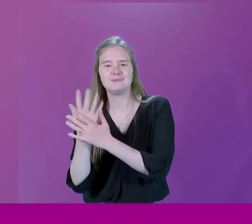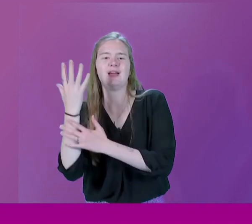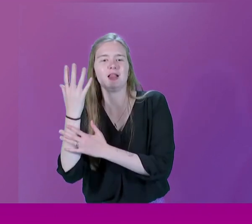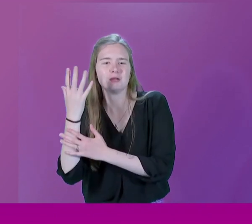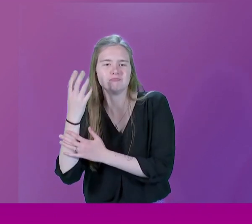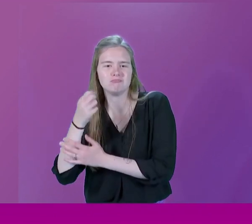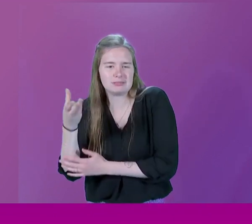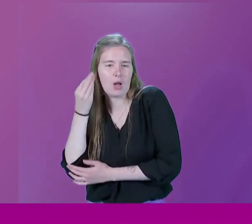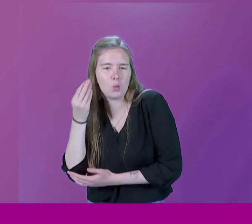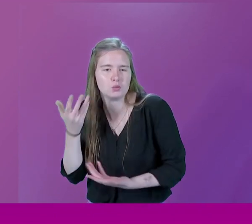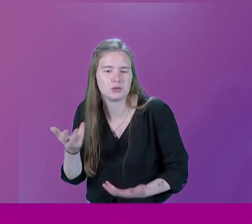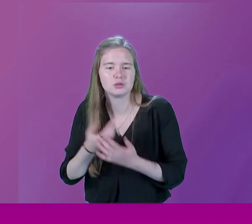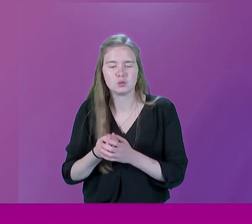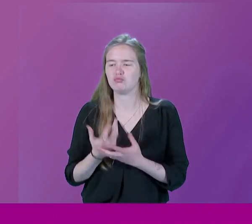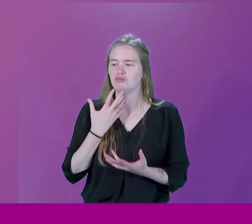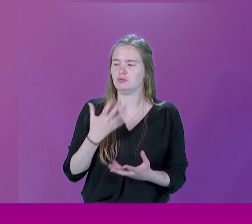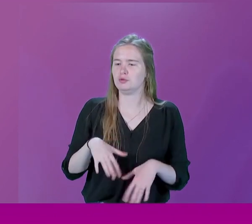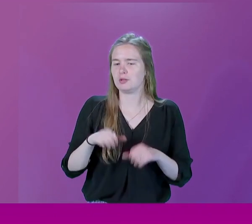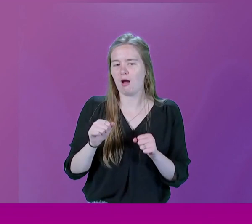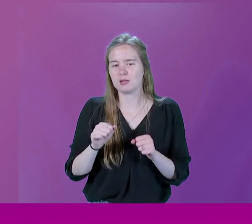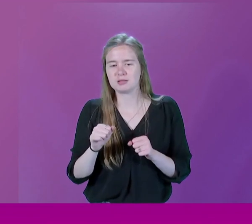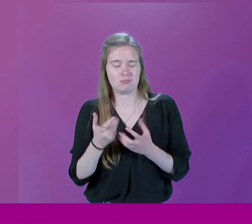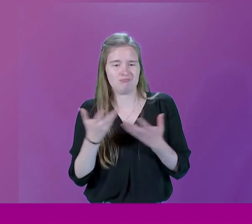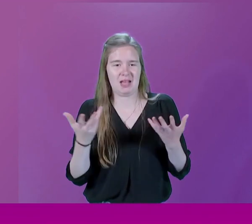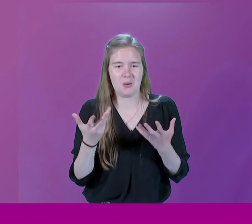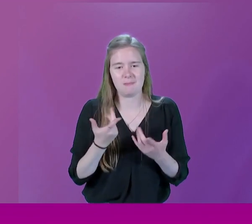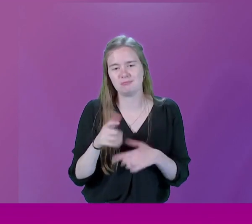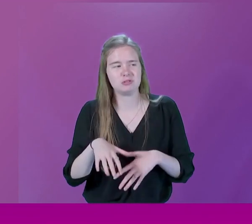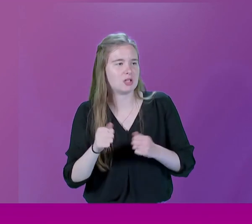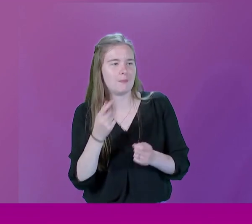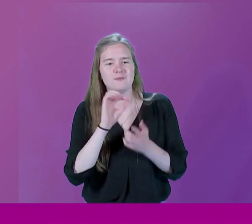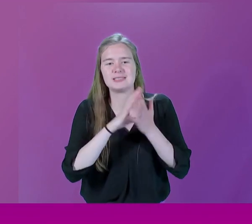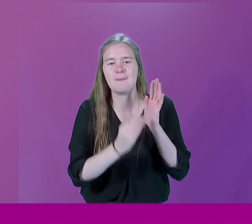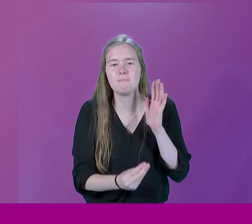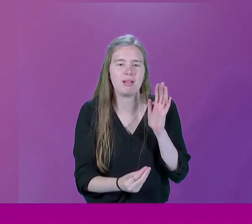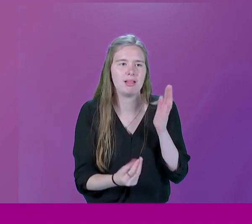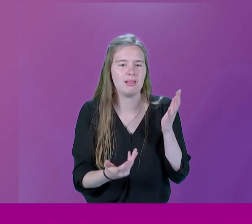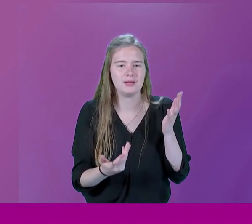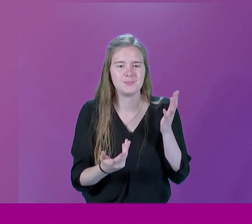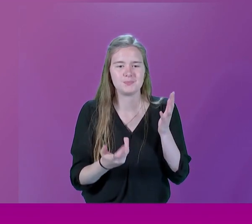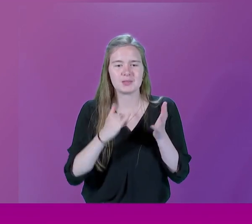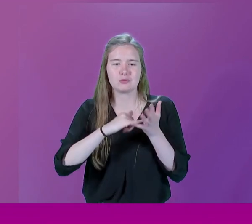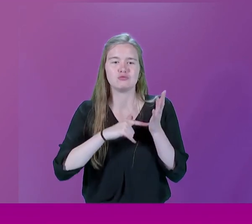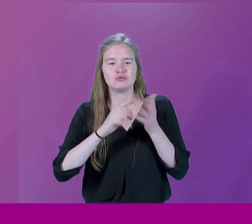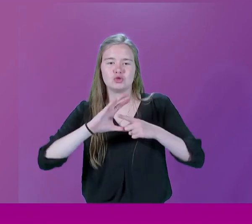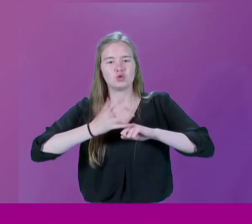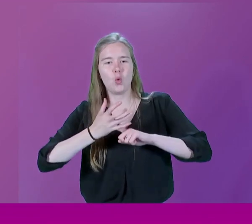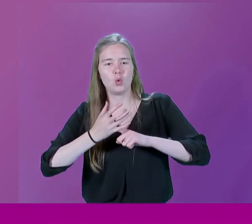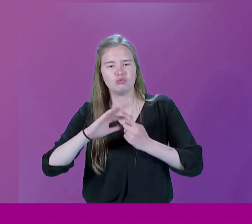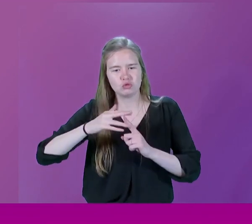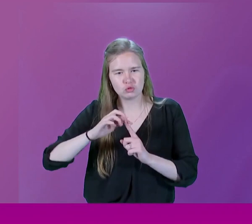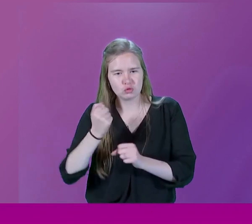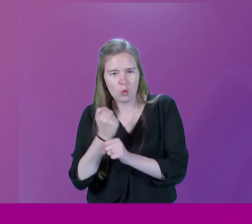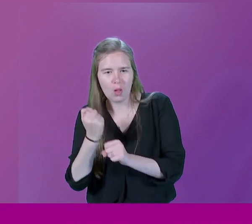So, you know, you can start anywhere, but you start maybe in this case with stone tool making. So you